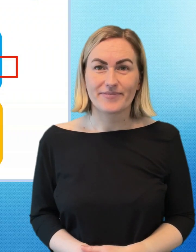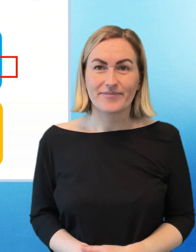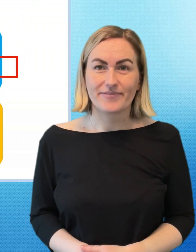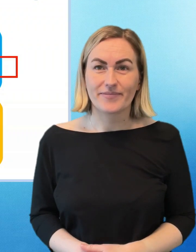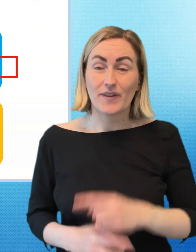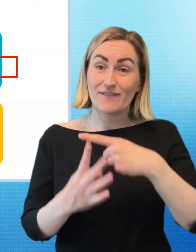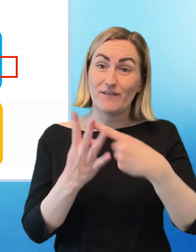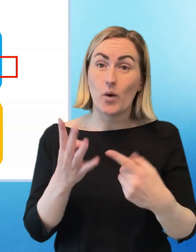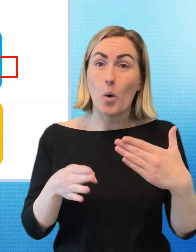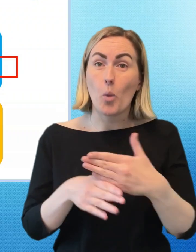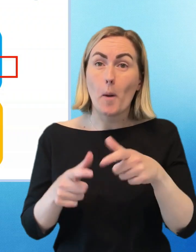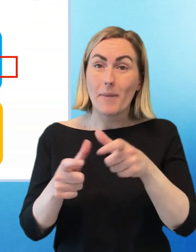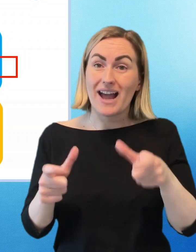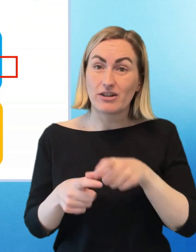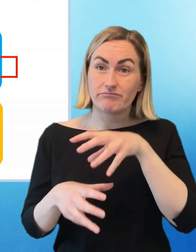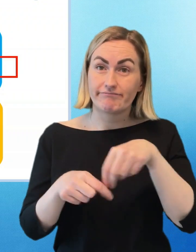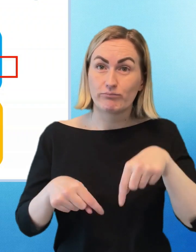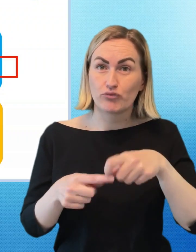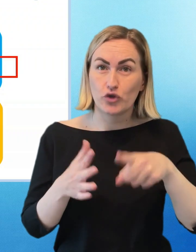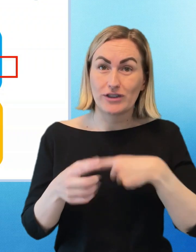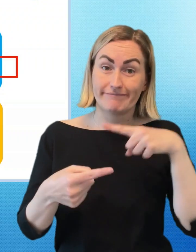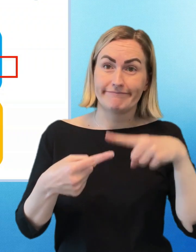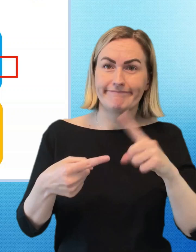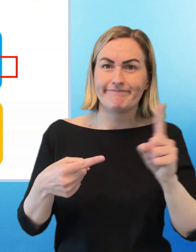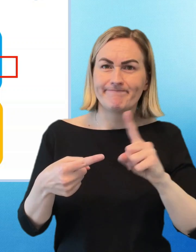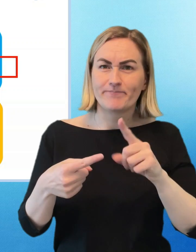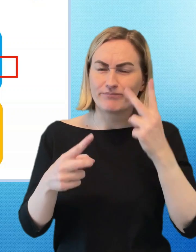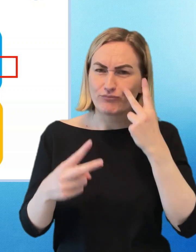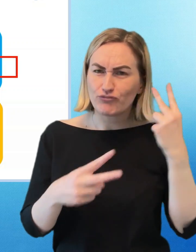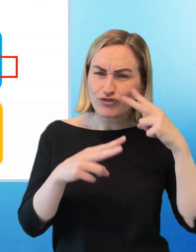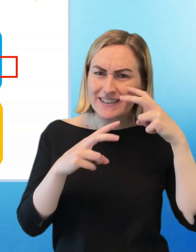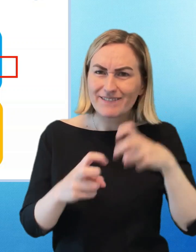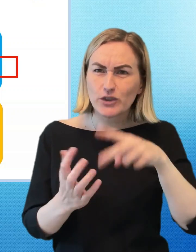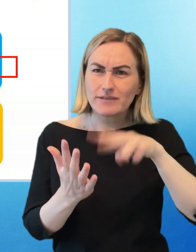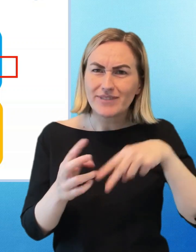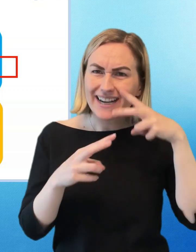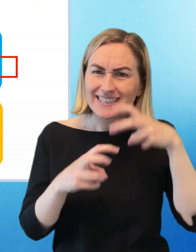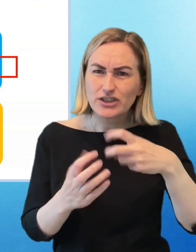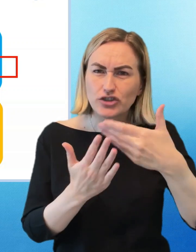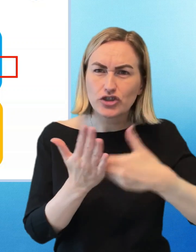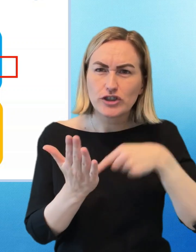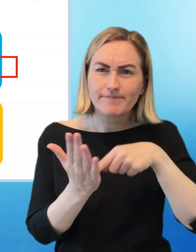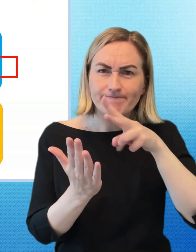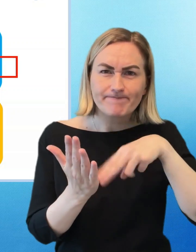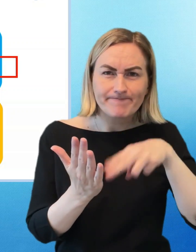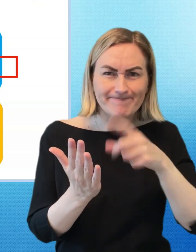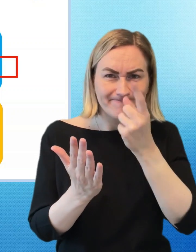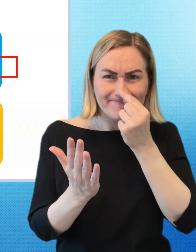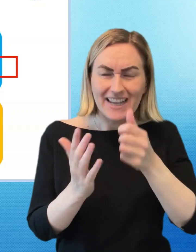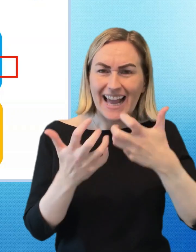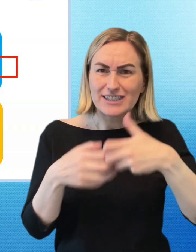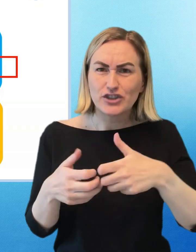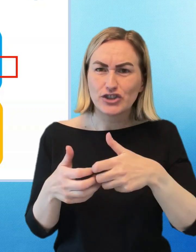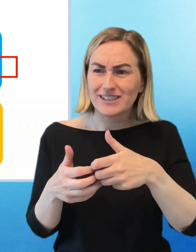There were 4 work packages involved in the project. The first work package looked at a literature review of the competences that